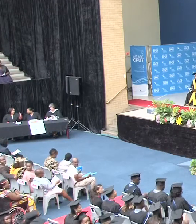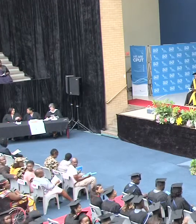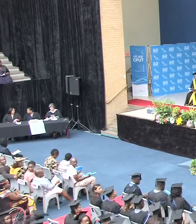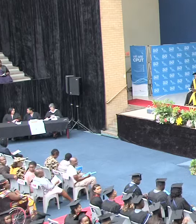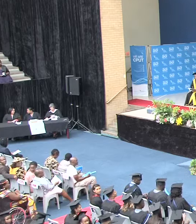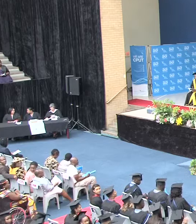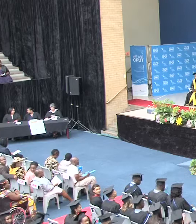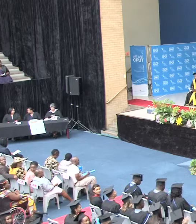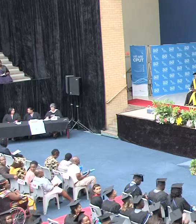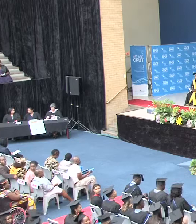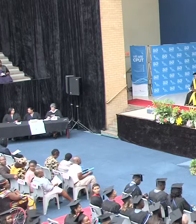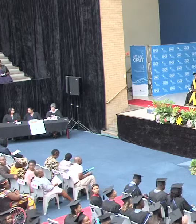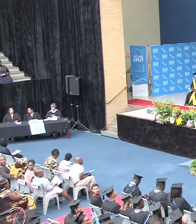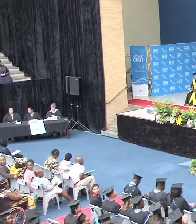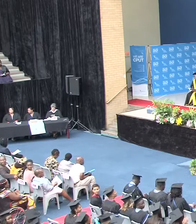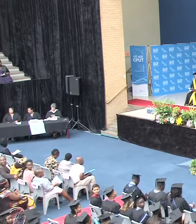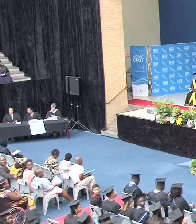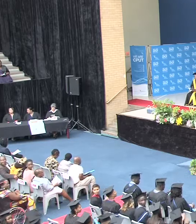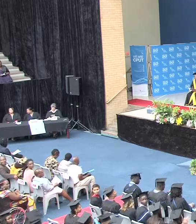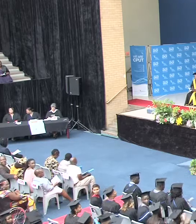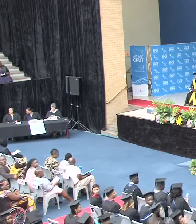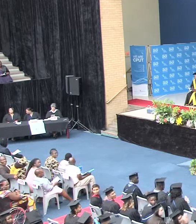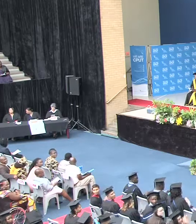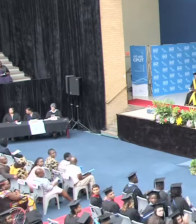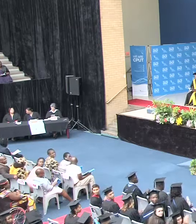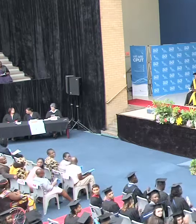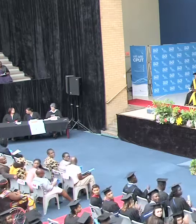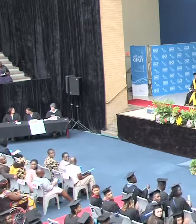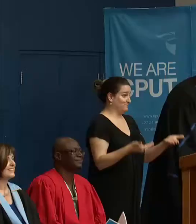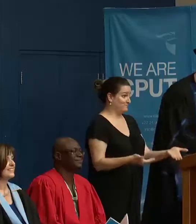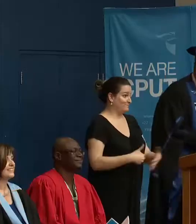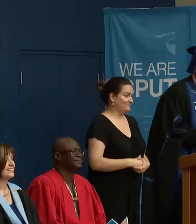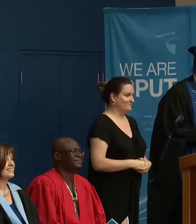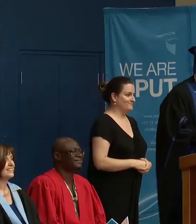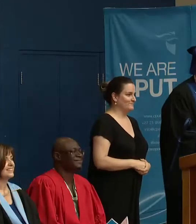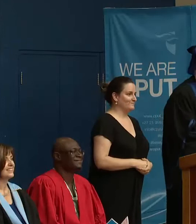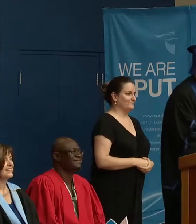National Diploma Office Management and Technology.